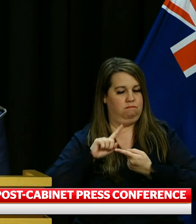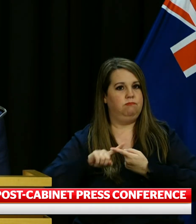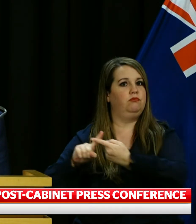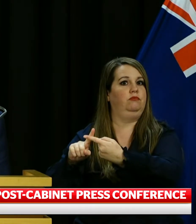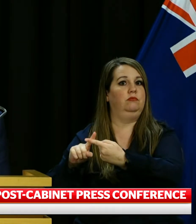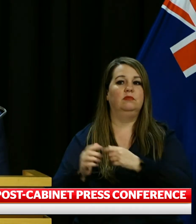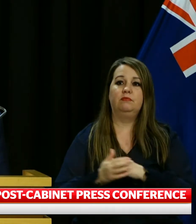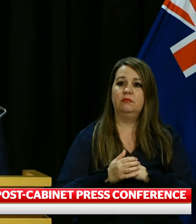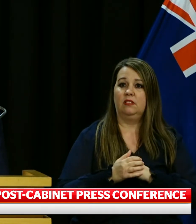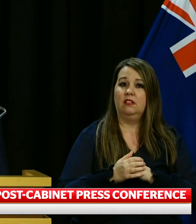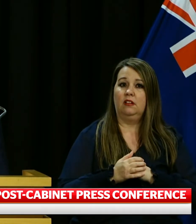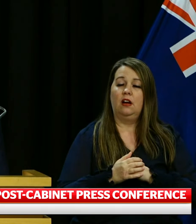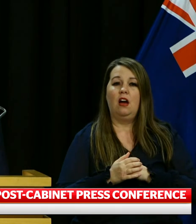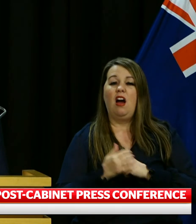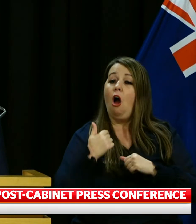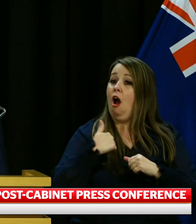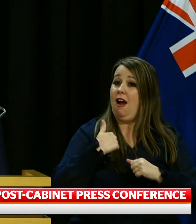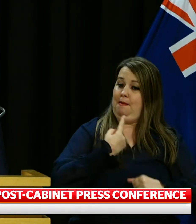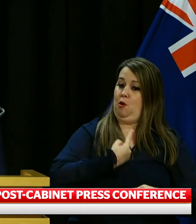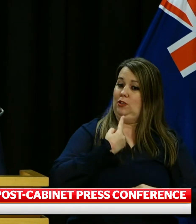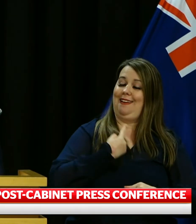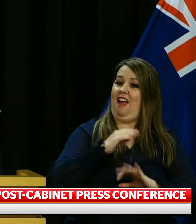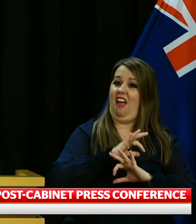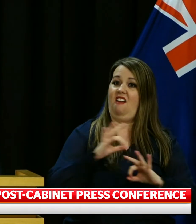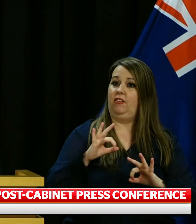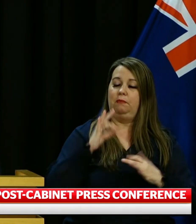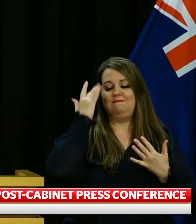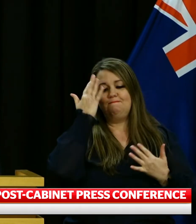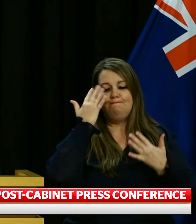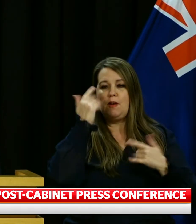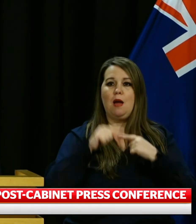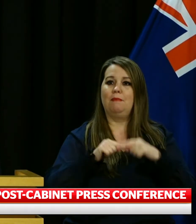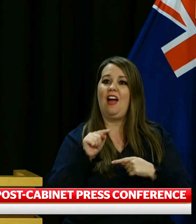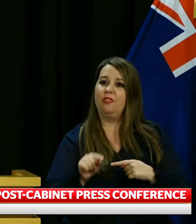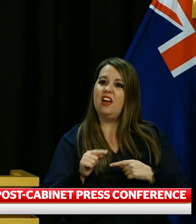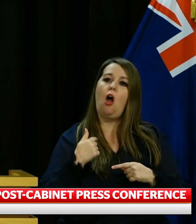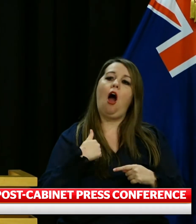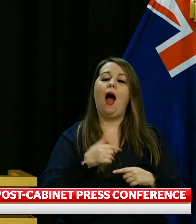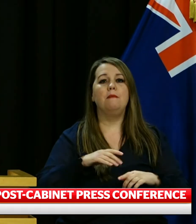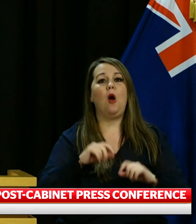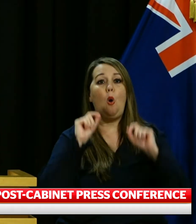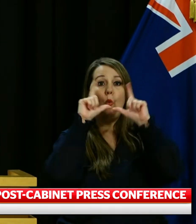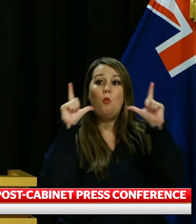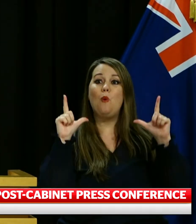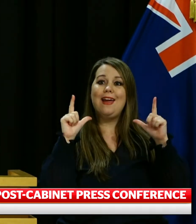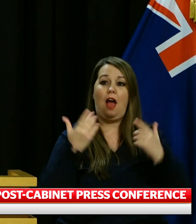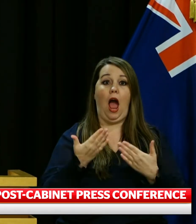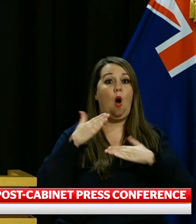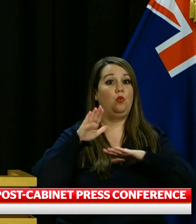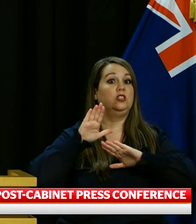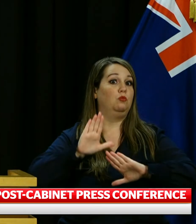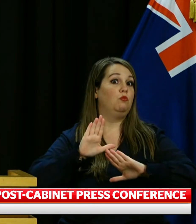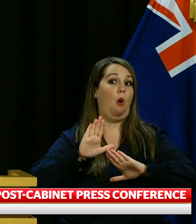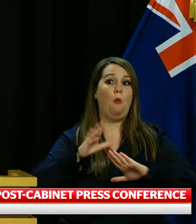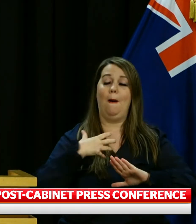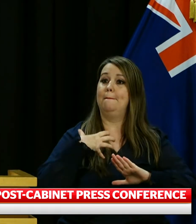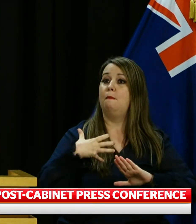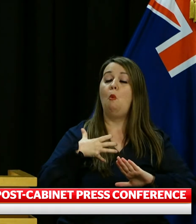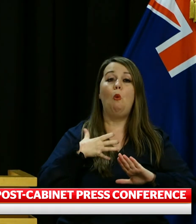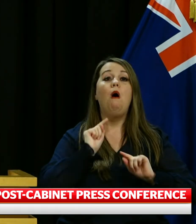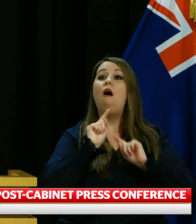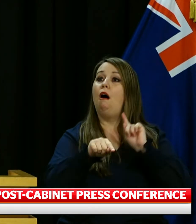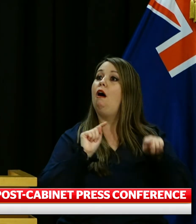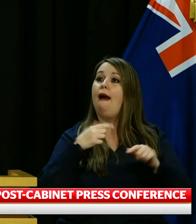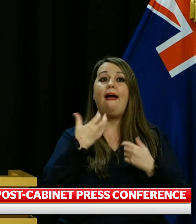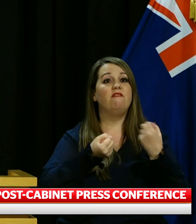official consideration to. I'm aware that the name Aotearoa New Zealand is used in a much more widespread manner now than it was